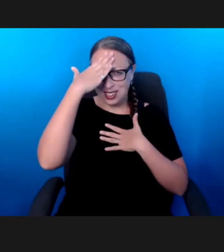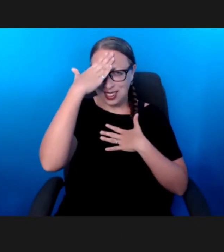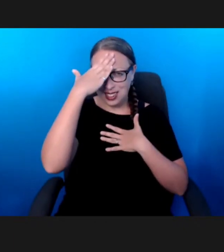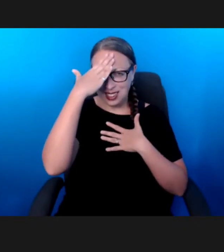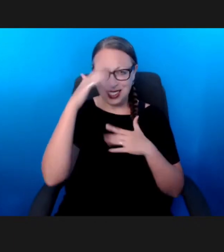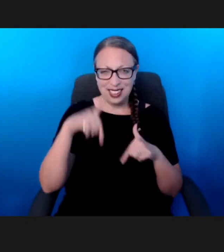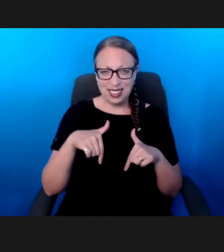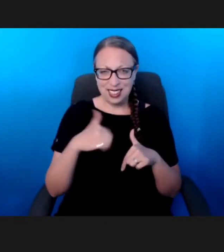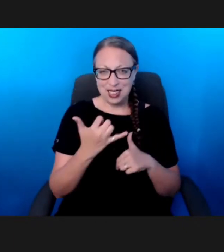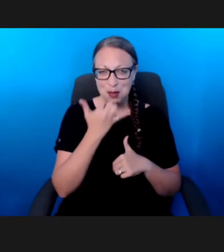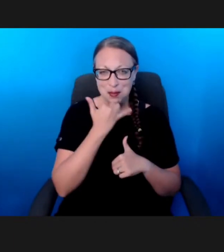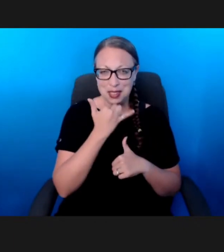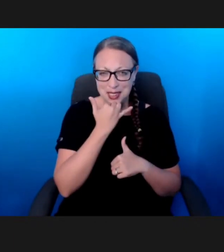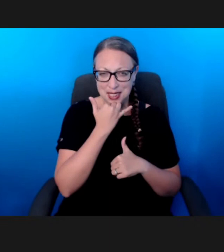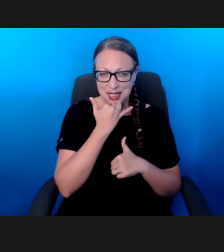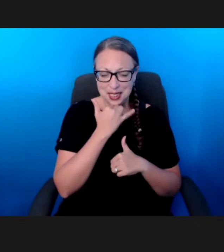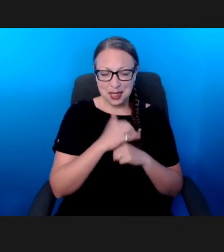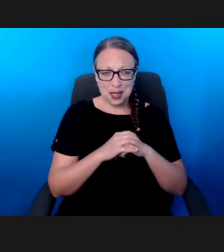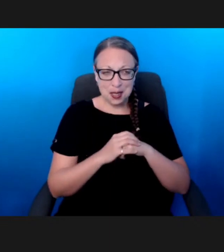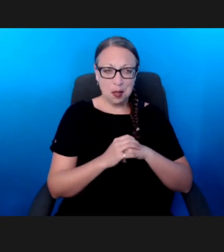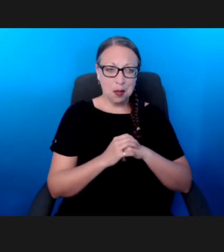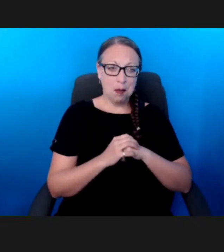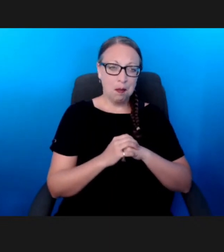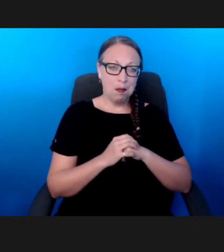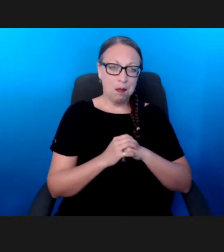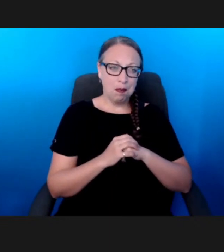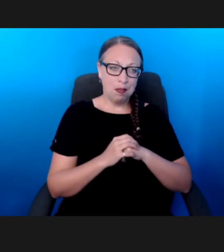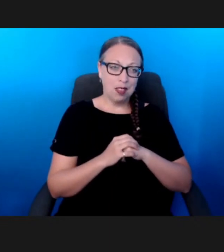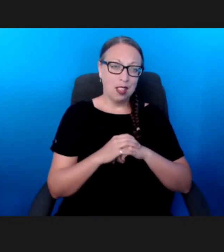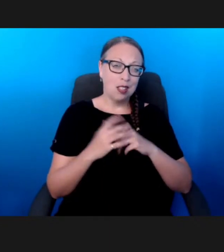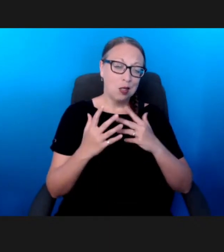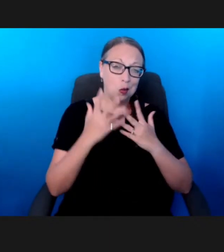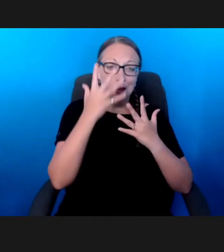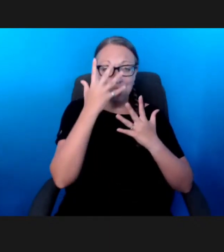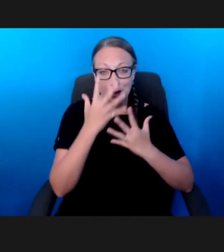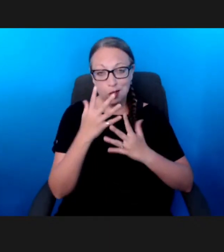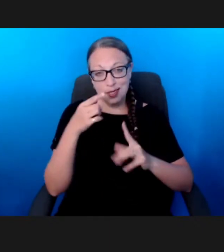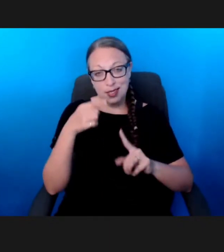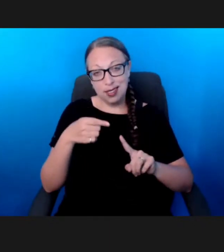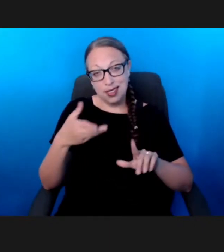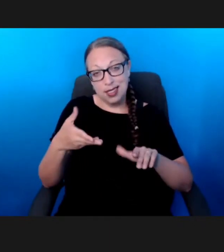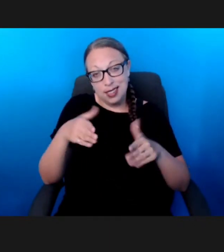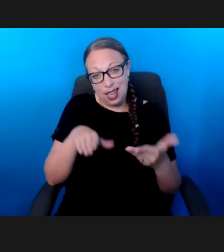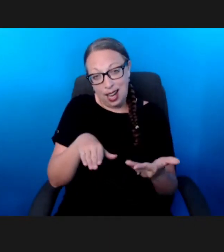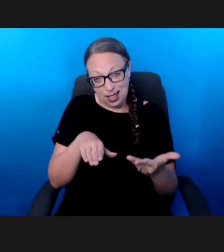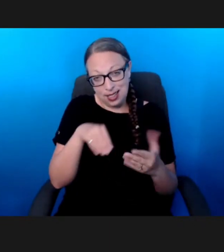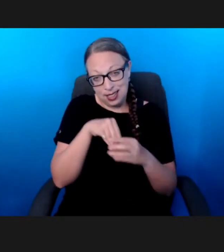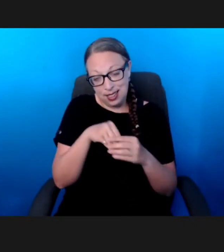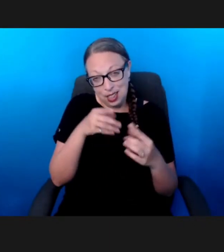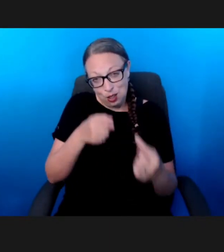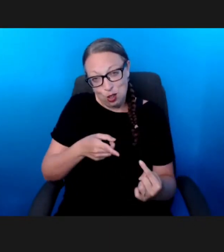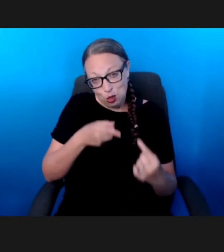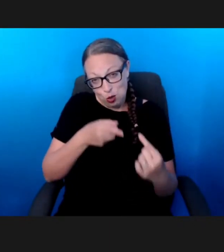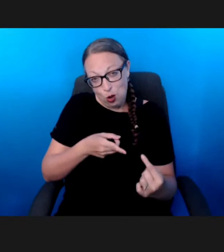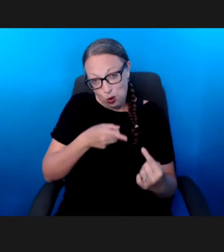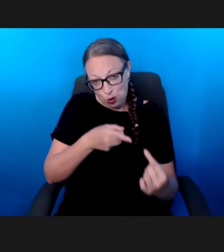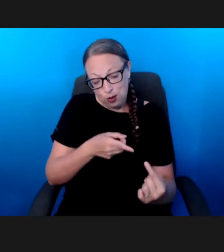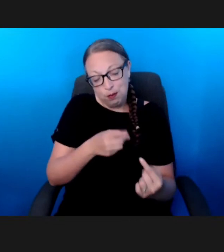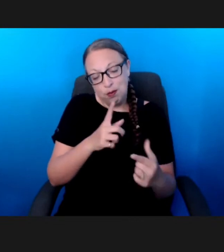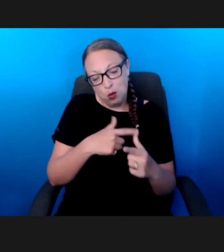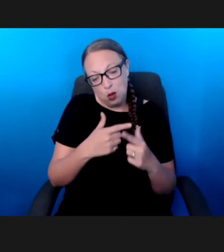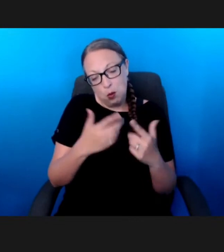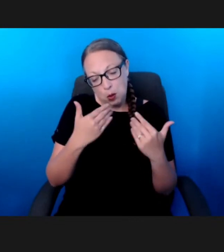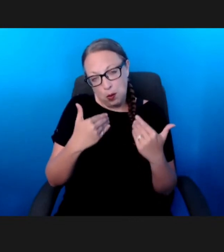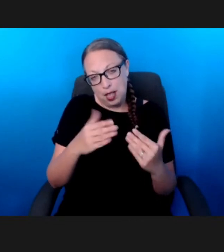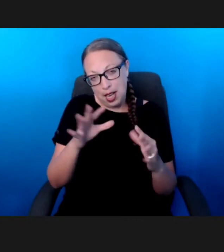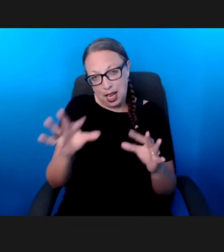mistake. Well, it unfortunately expired in that struggle, and then we did take it out of the net,